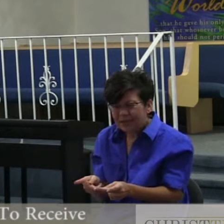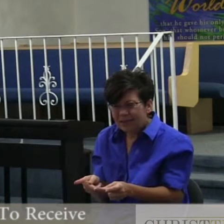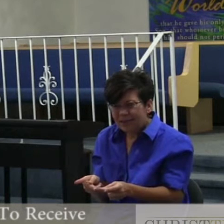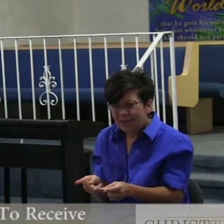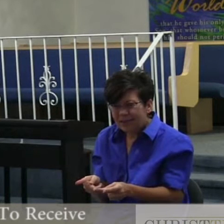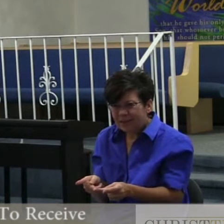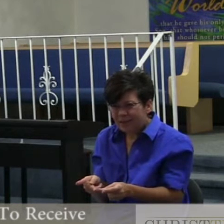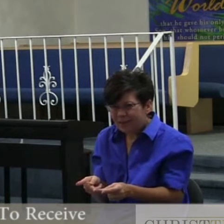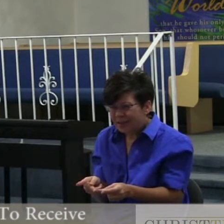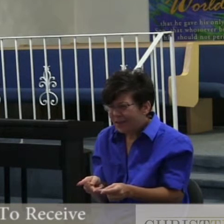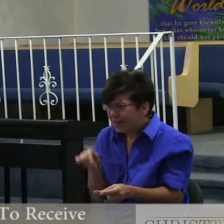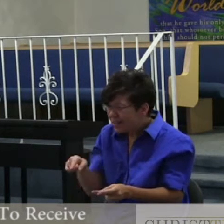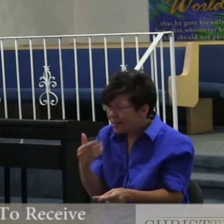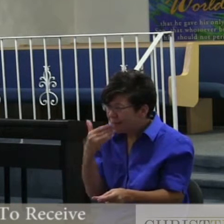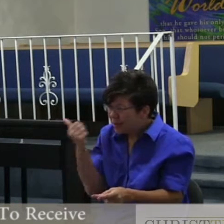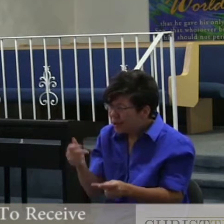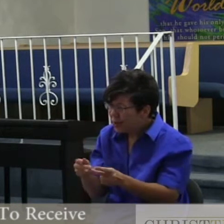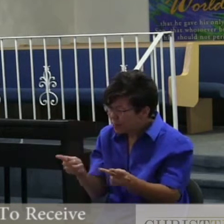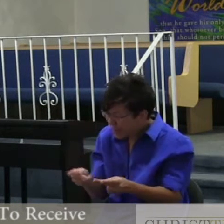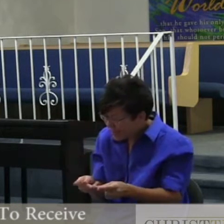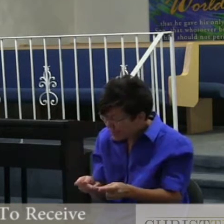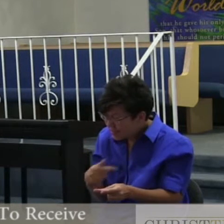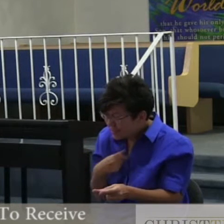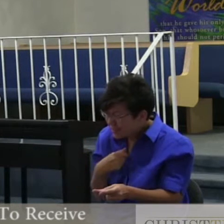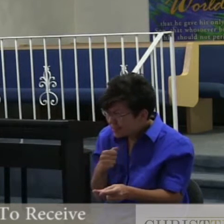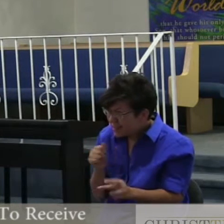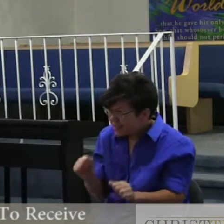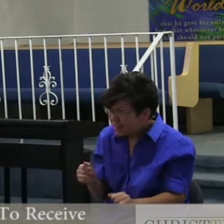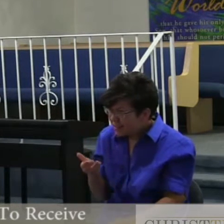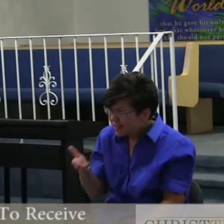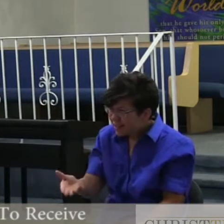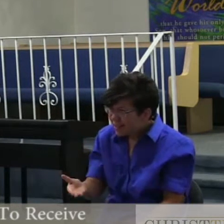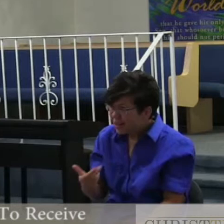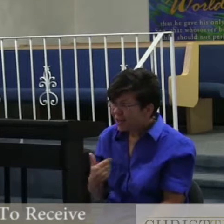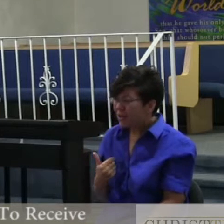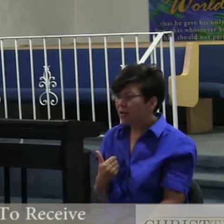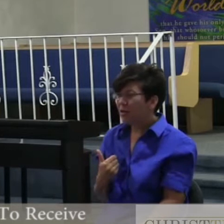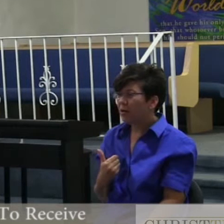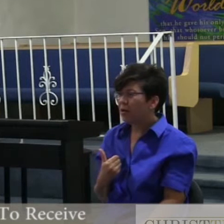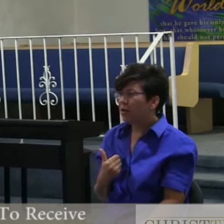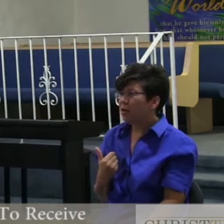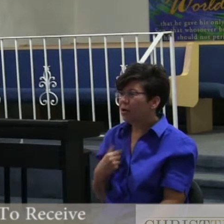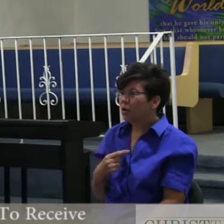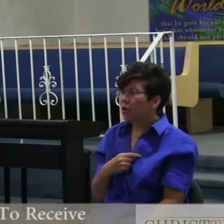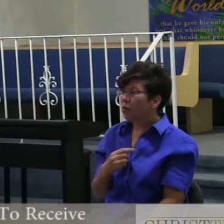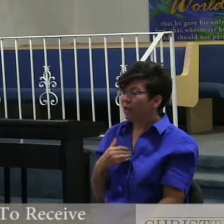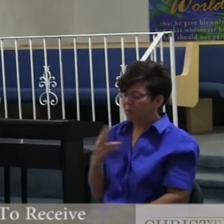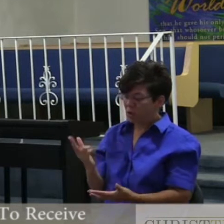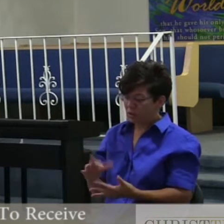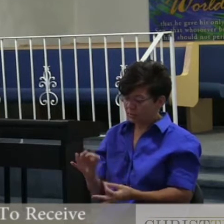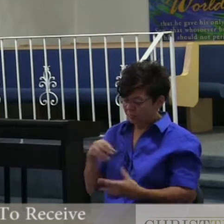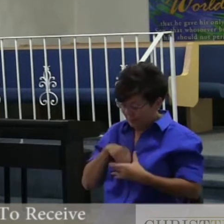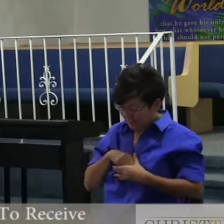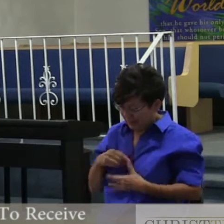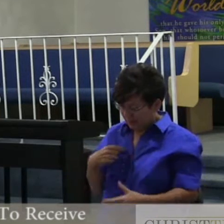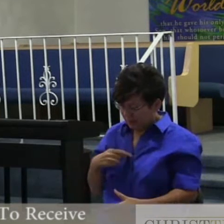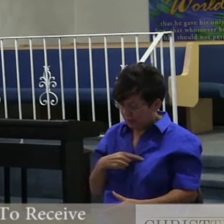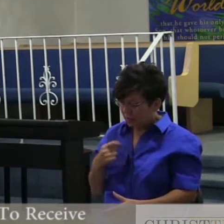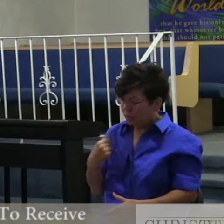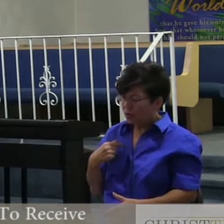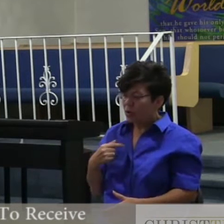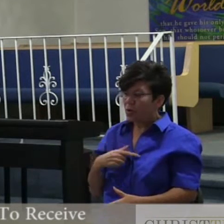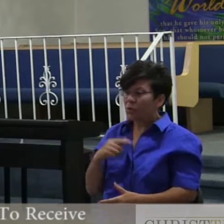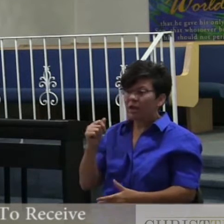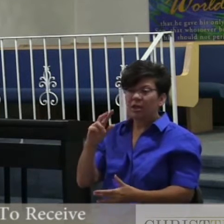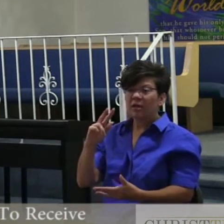This is what a better place to be, even if the church is not open. We got the Holy Ghost in us. We can